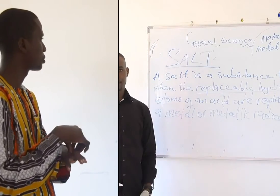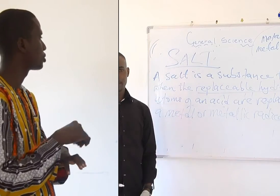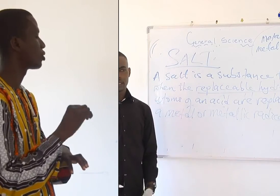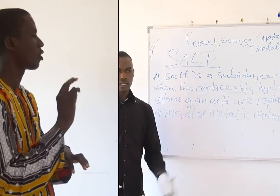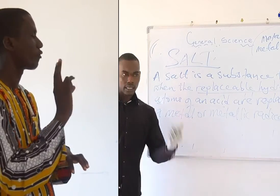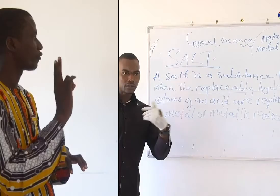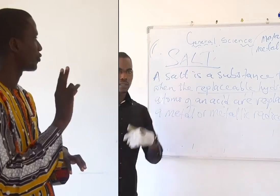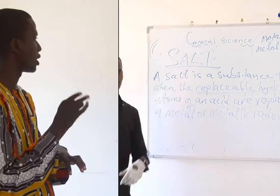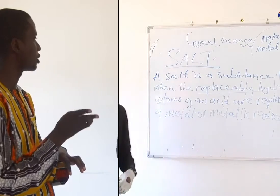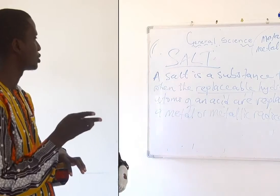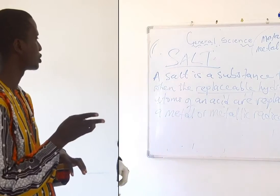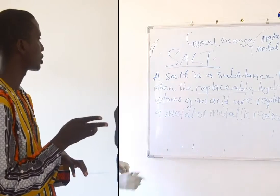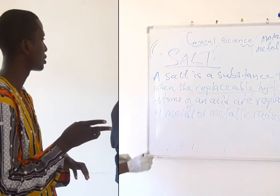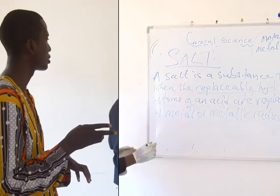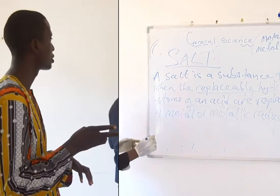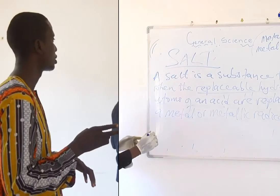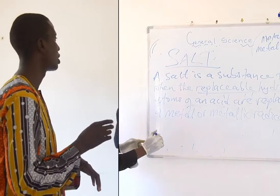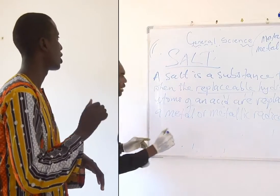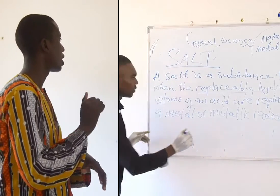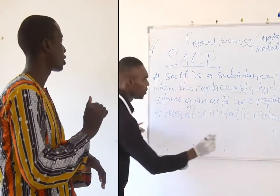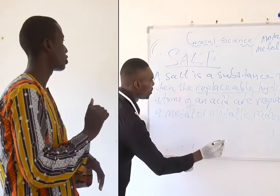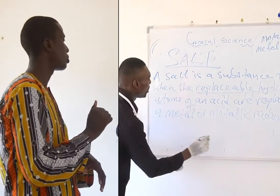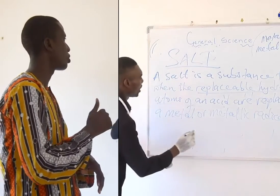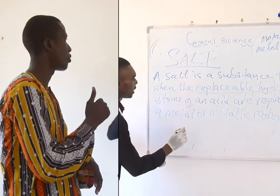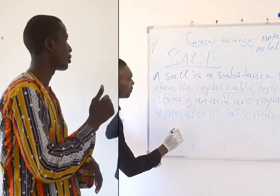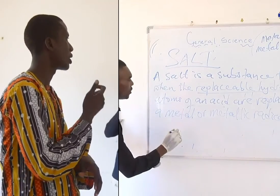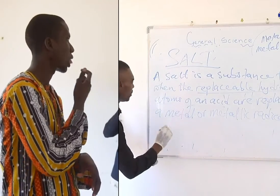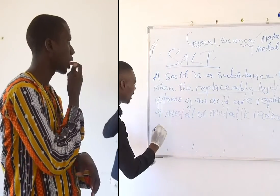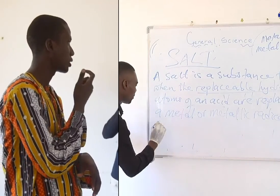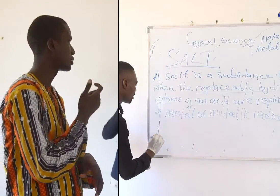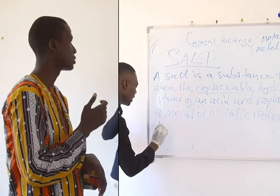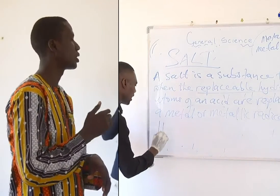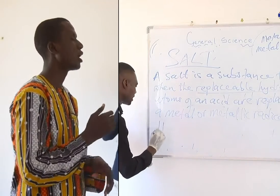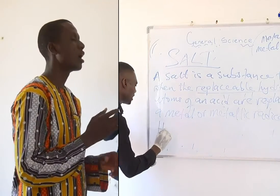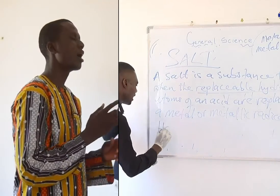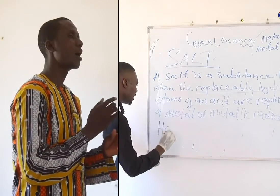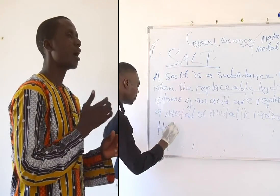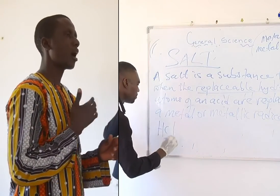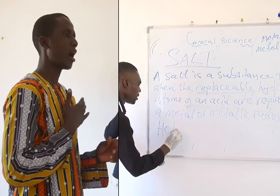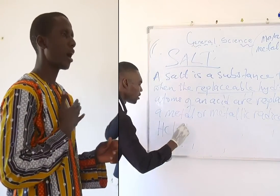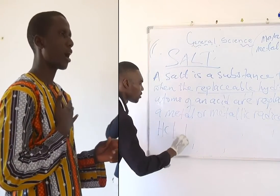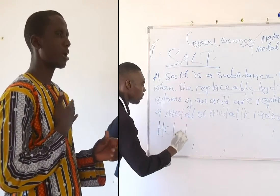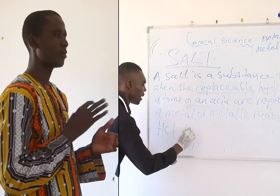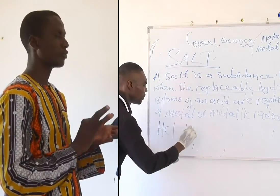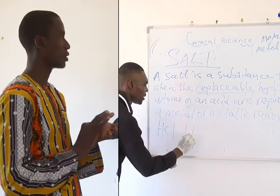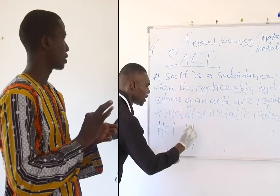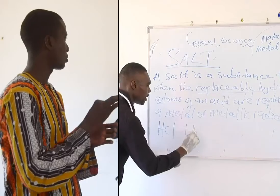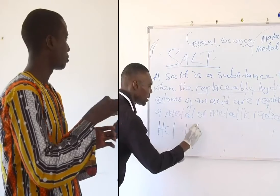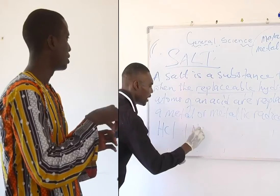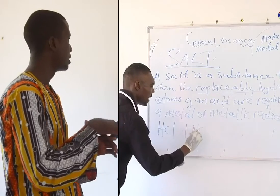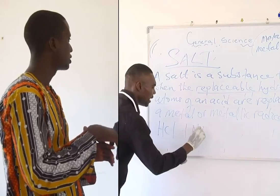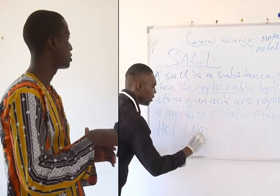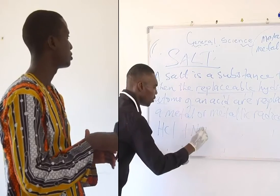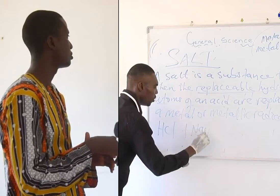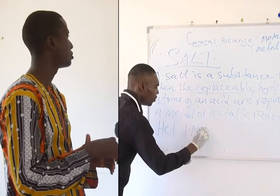ammonia. Let's look at this example here quickly now. We have HCl combined with